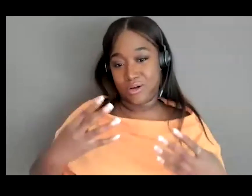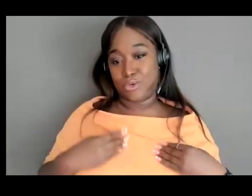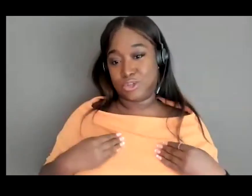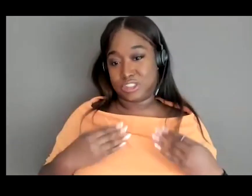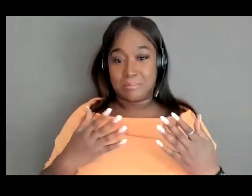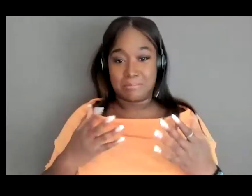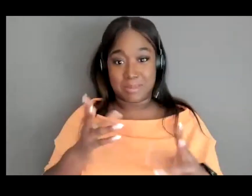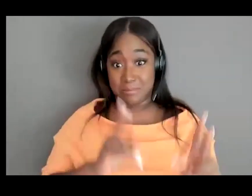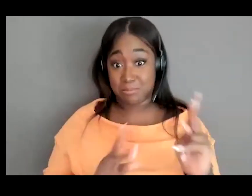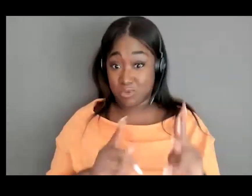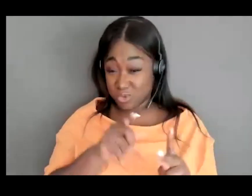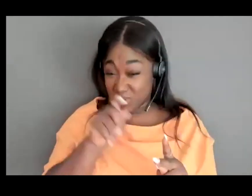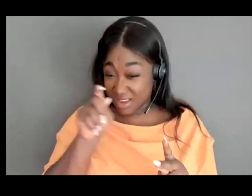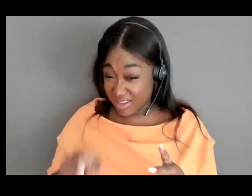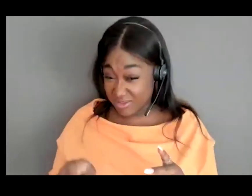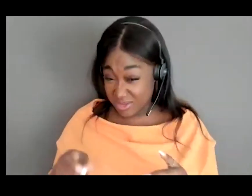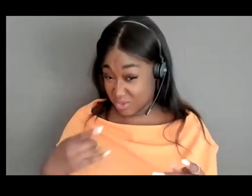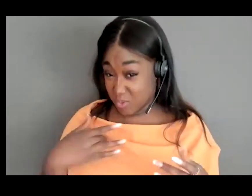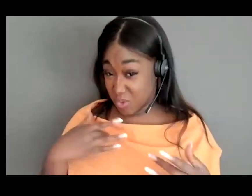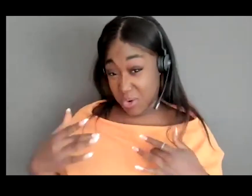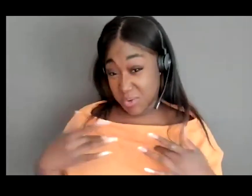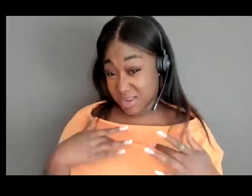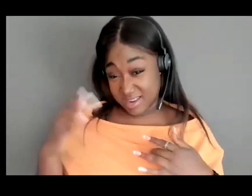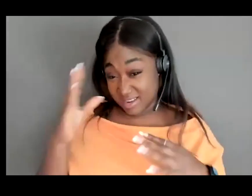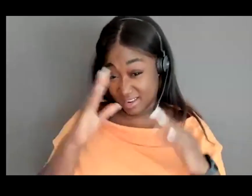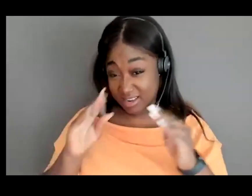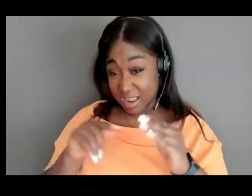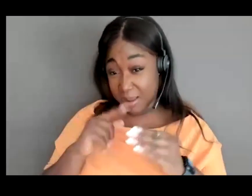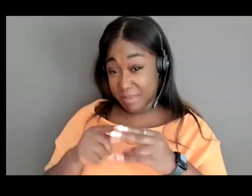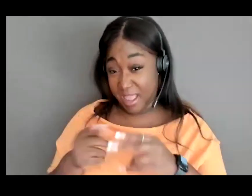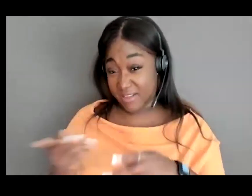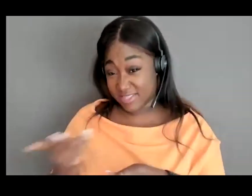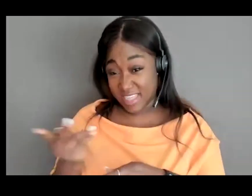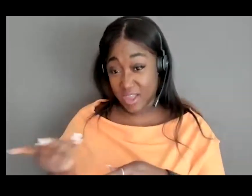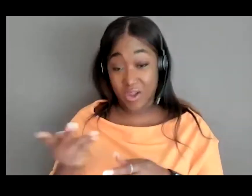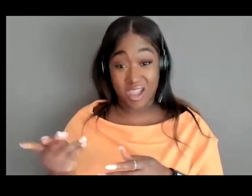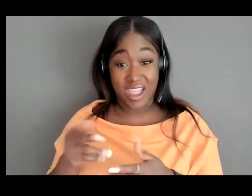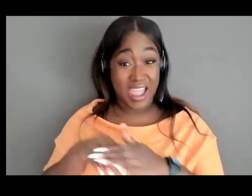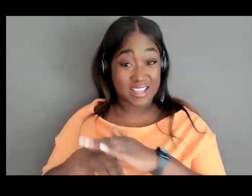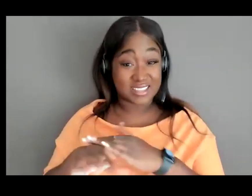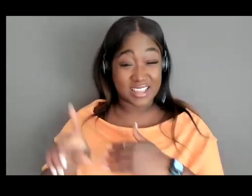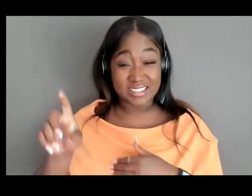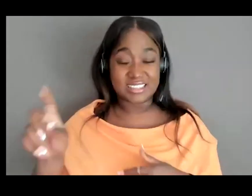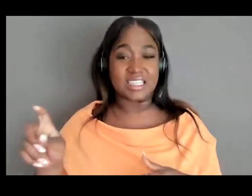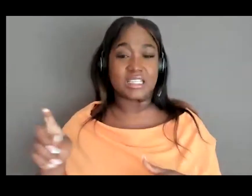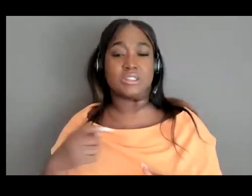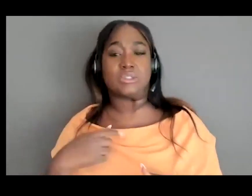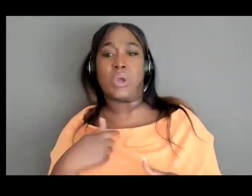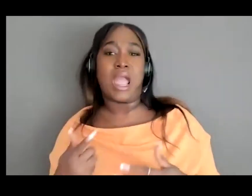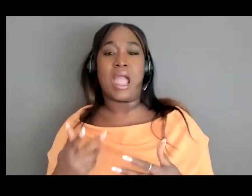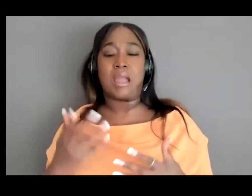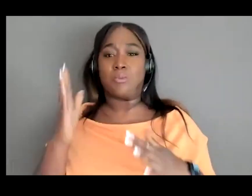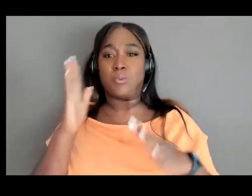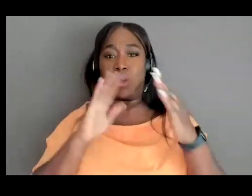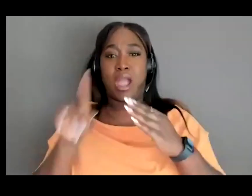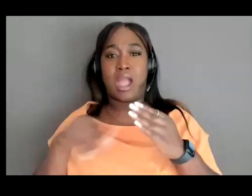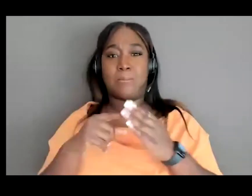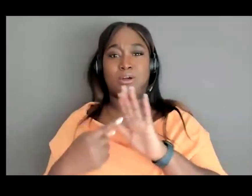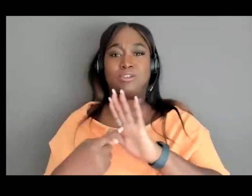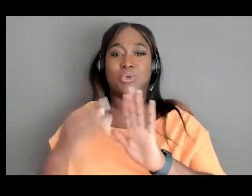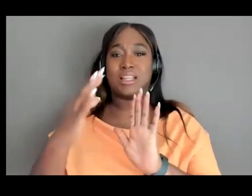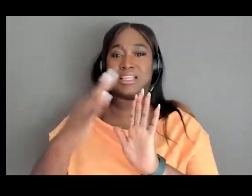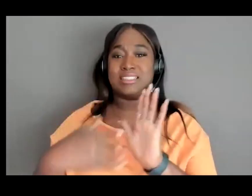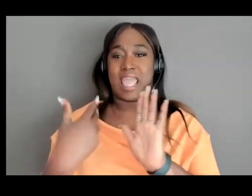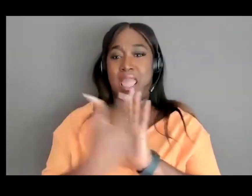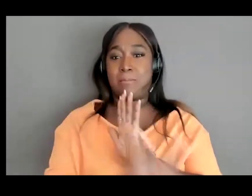people, do we need to worry about their access? And when we calculate and I just worry about putting up a table where